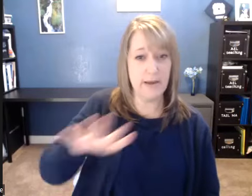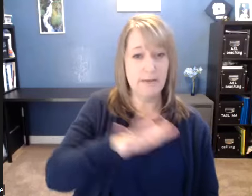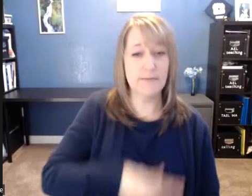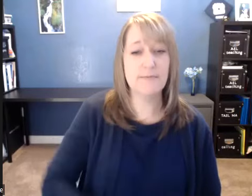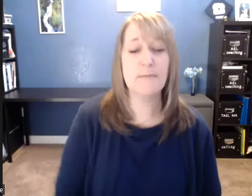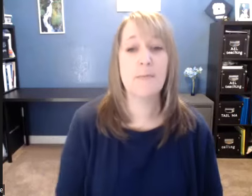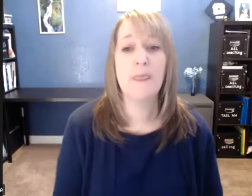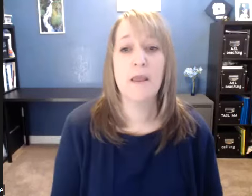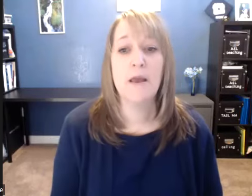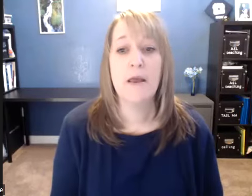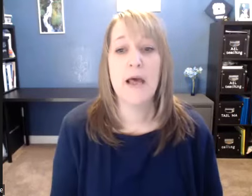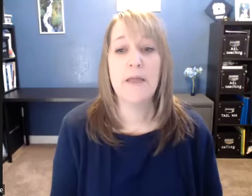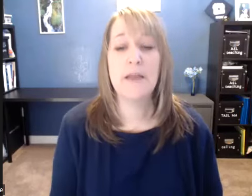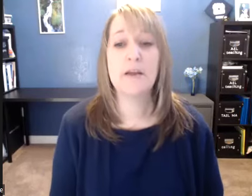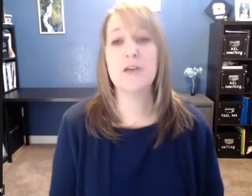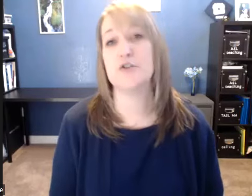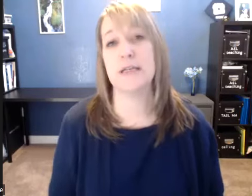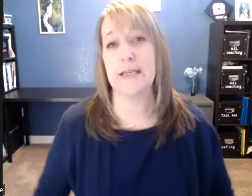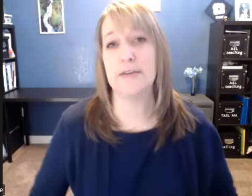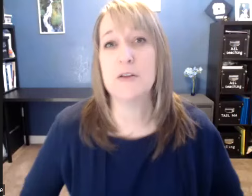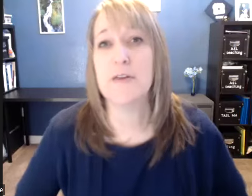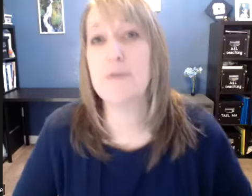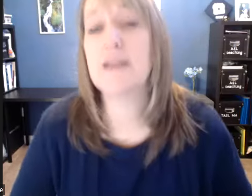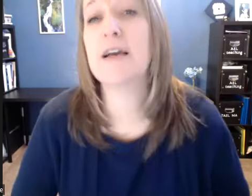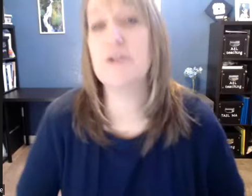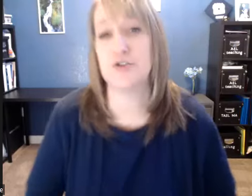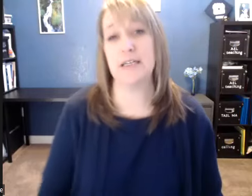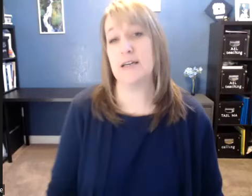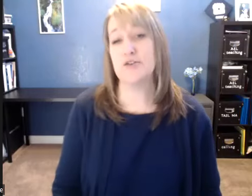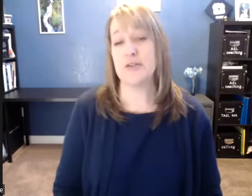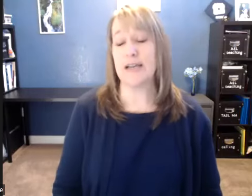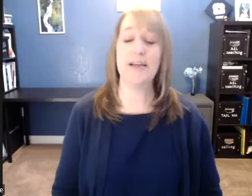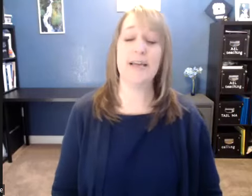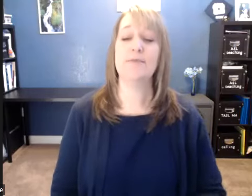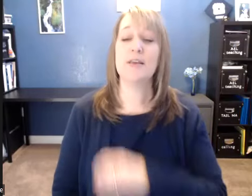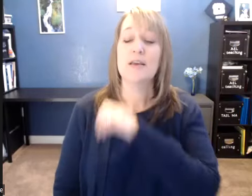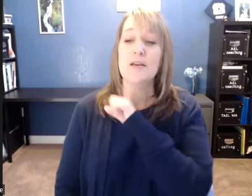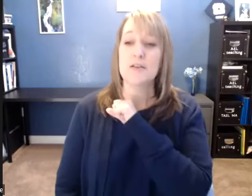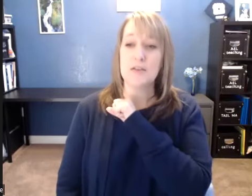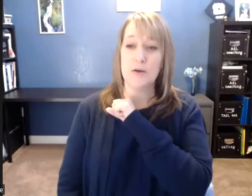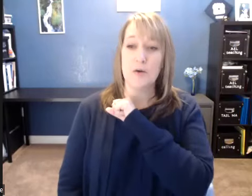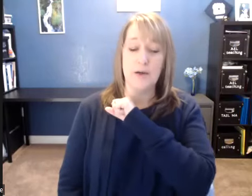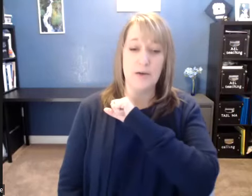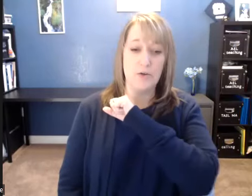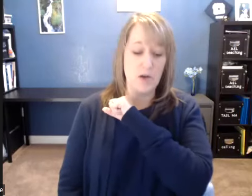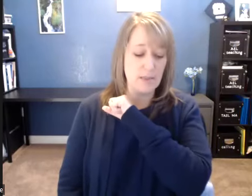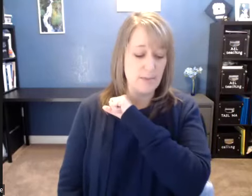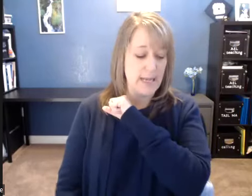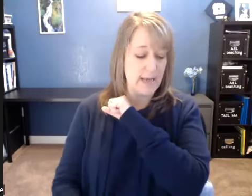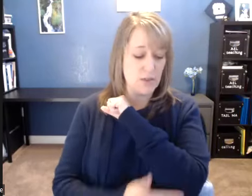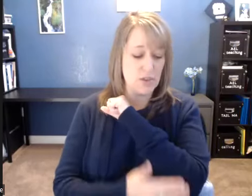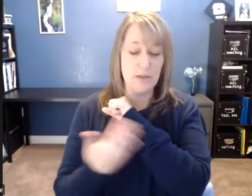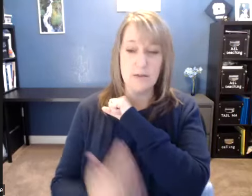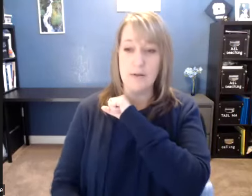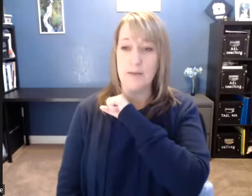area. And then country, like if you live out in the country area. So your non-dominant hand should